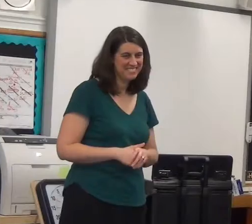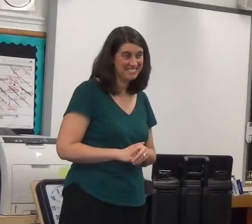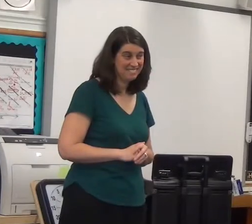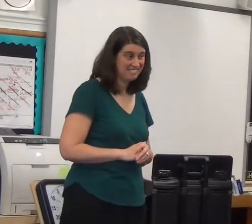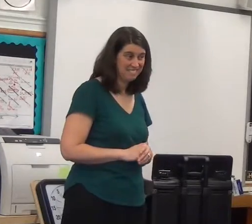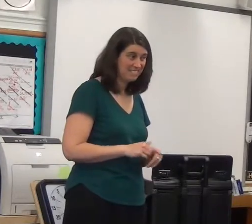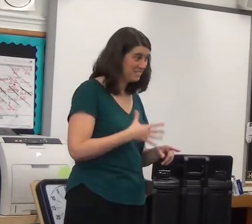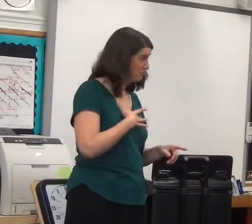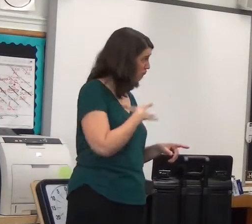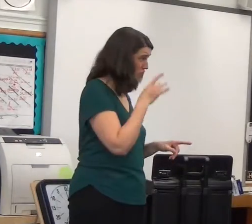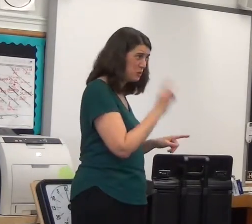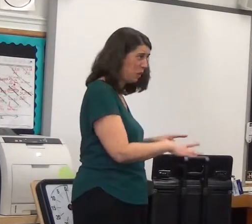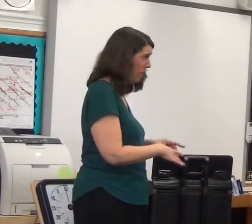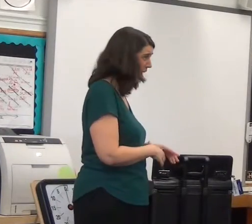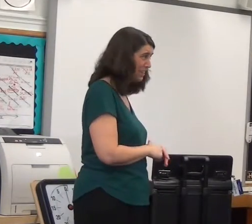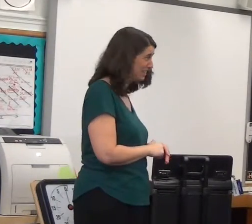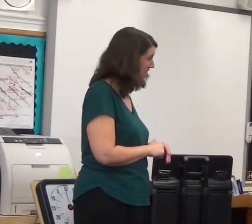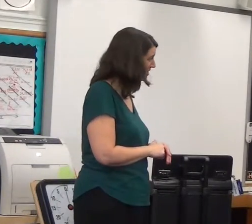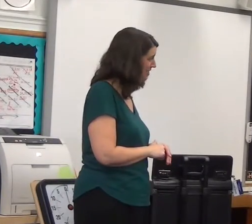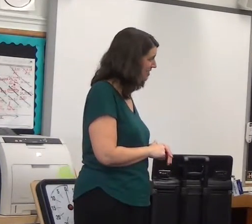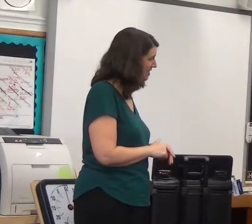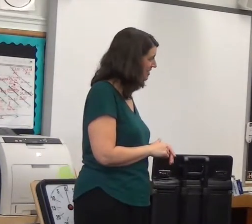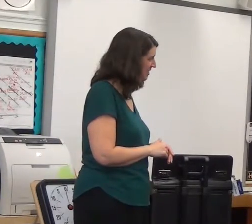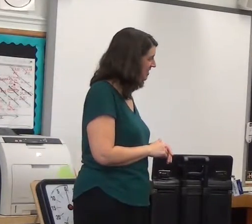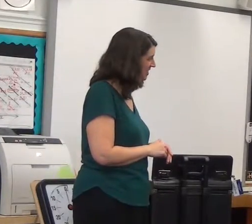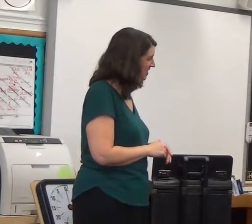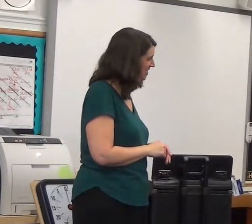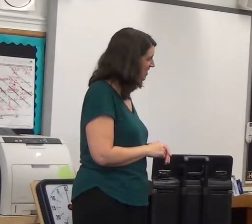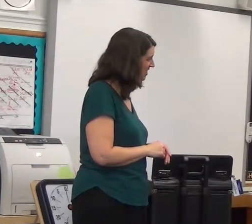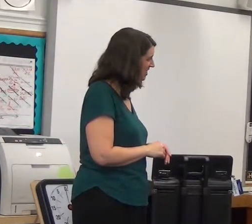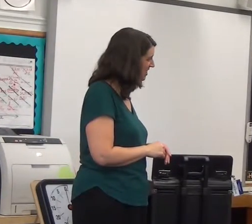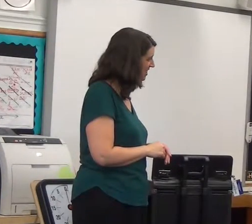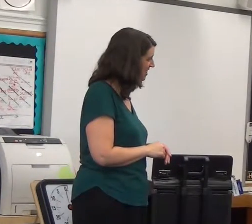You don't like me, do you, Jason? Yeah. I like